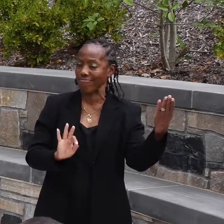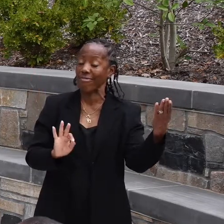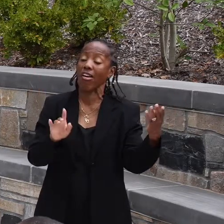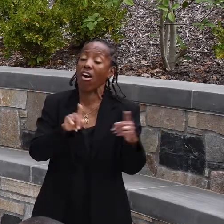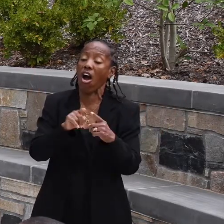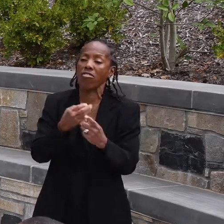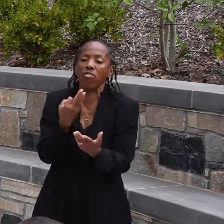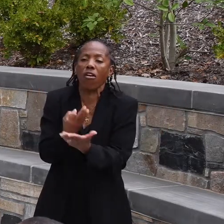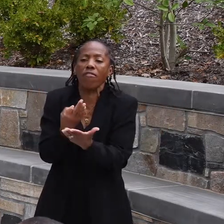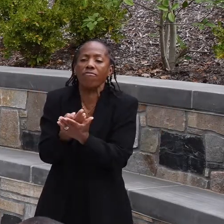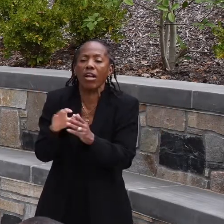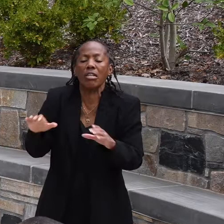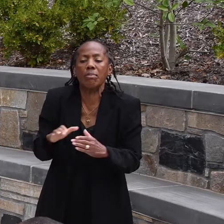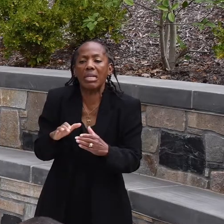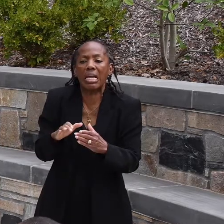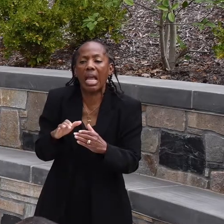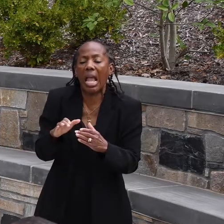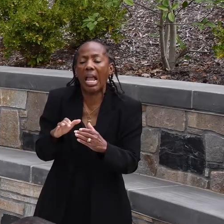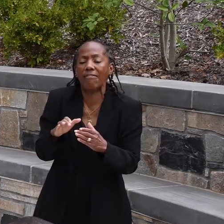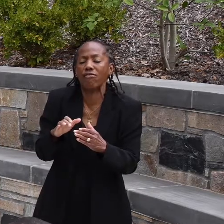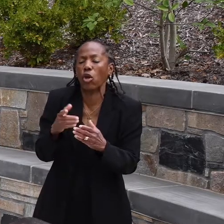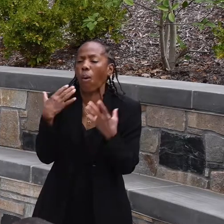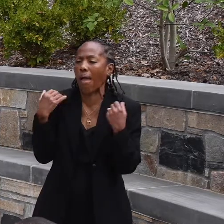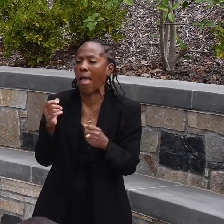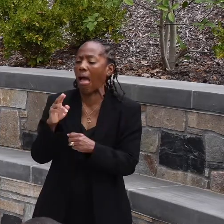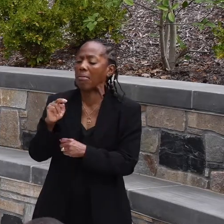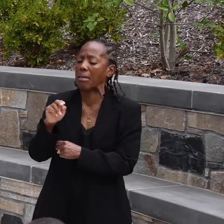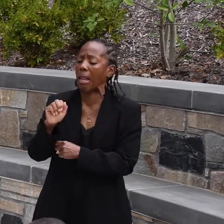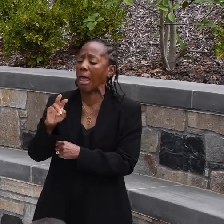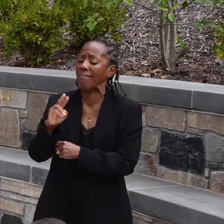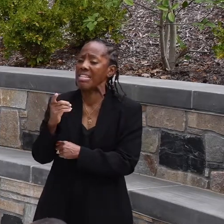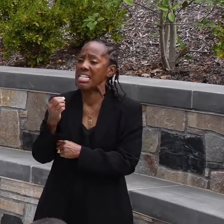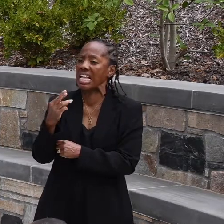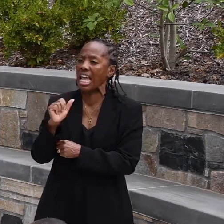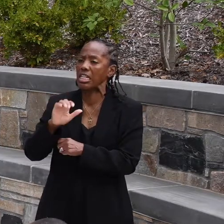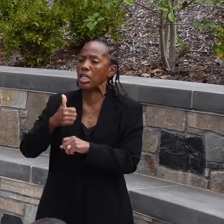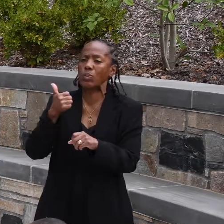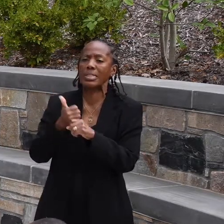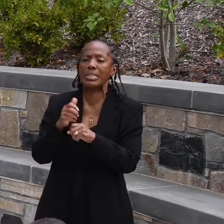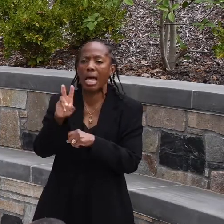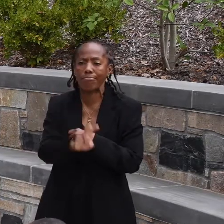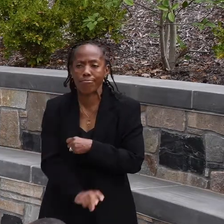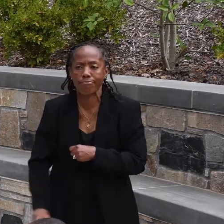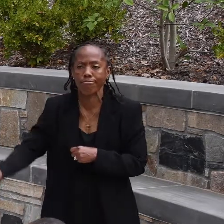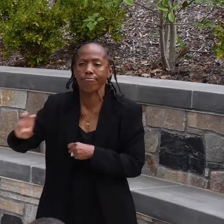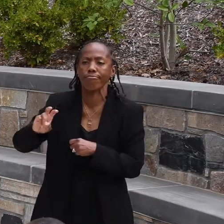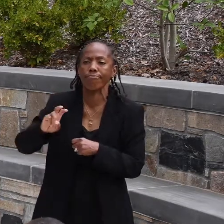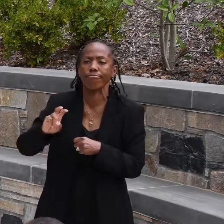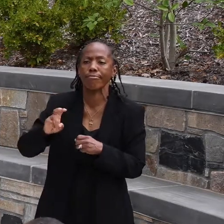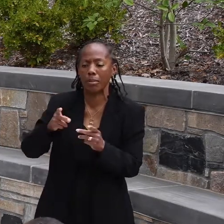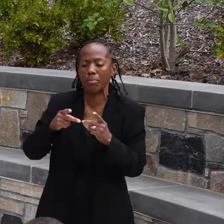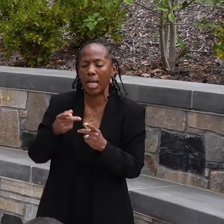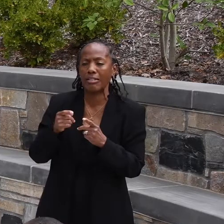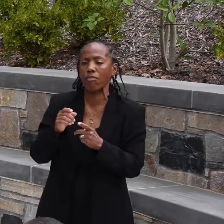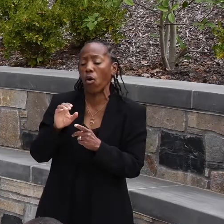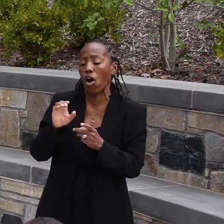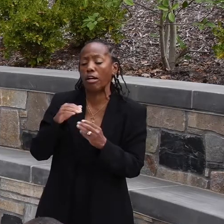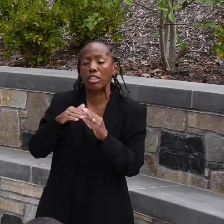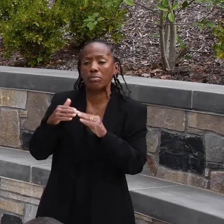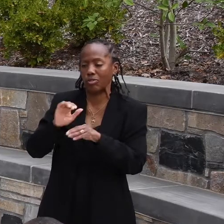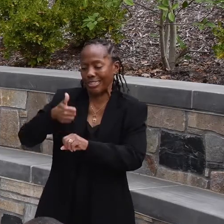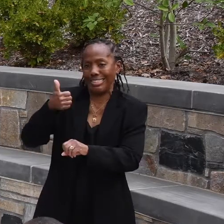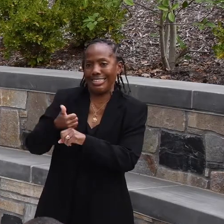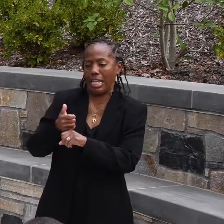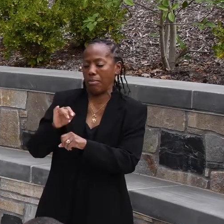And we also funded our behavioral health navigators and launched a mobile unit for community-based opioid initiatives.